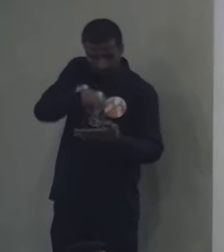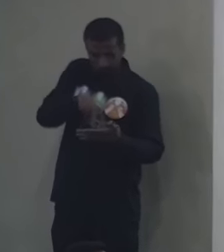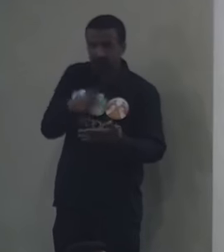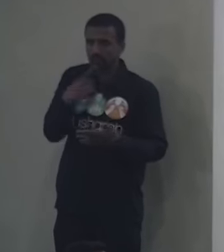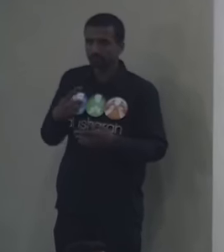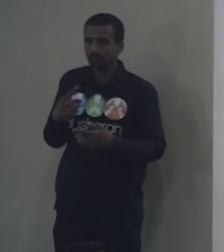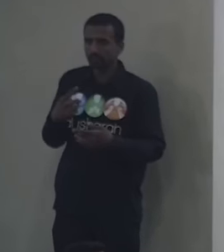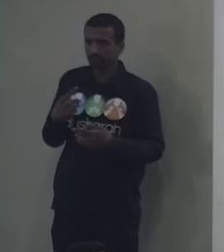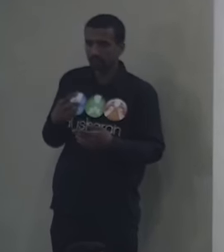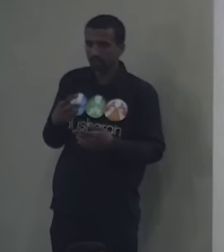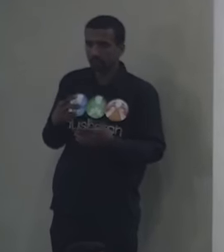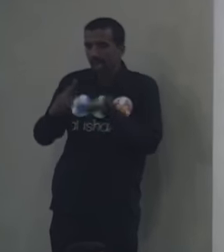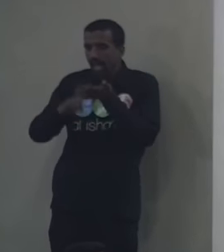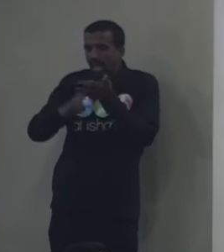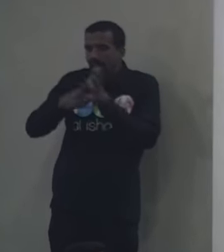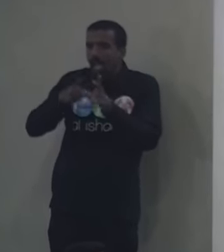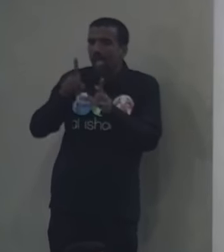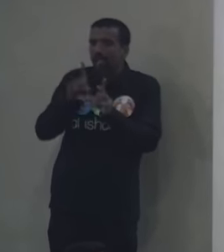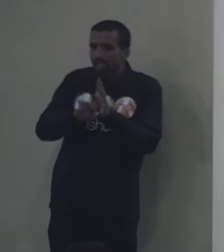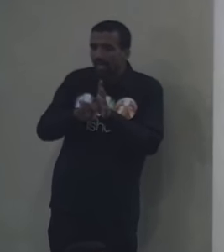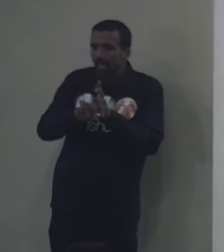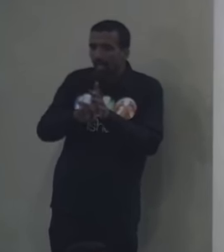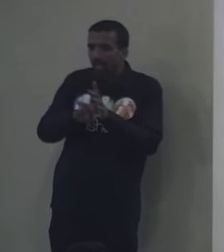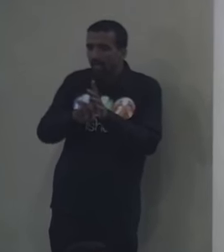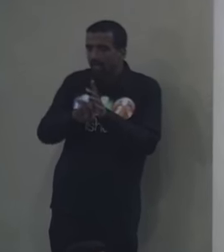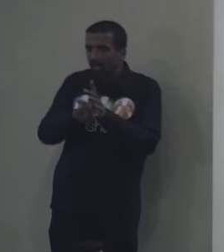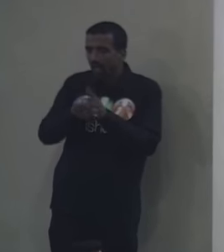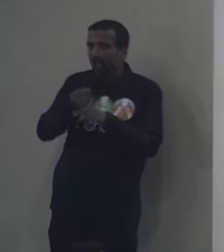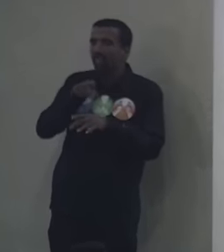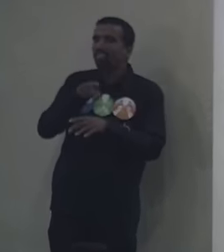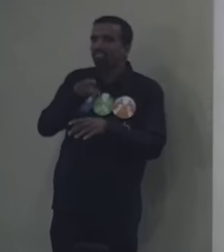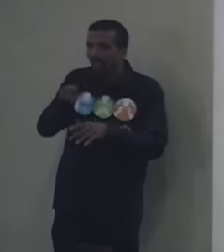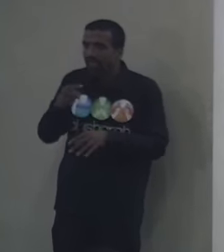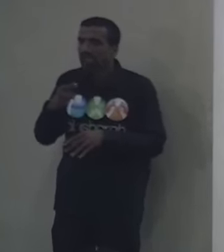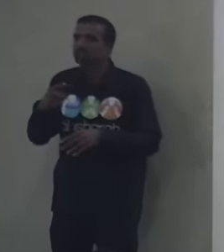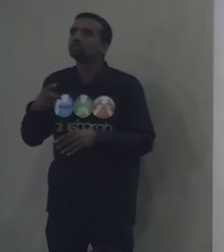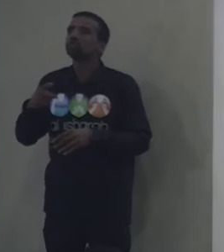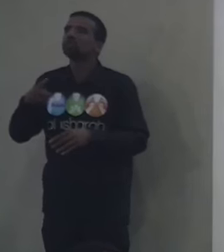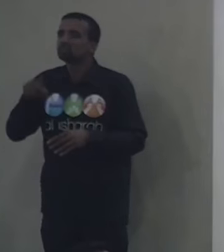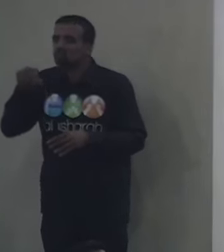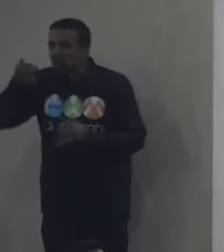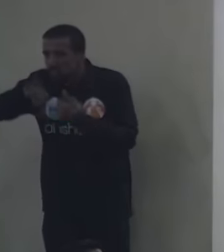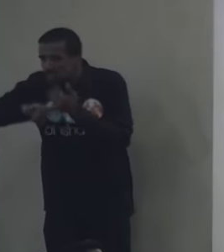before. Nay, soon thou shalt know.